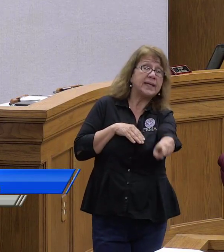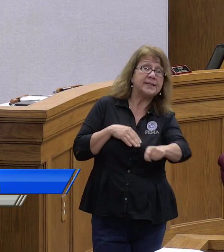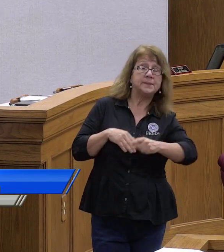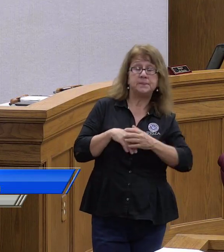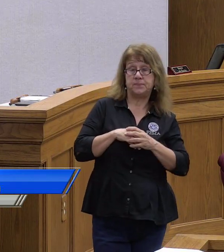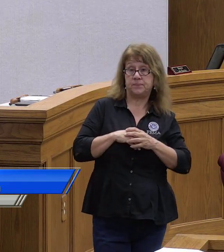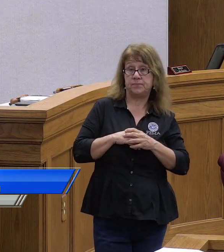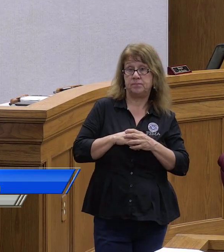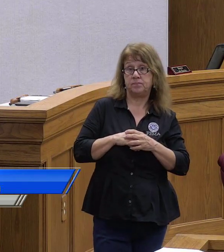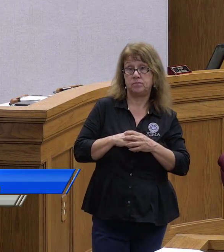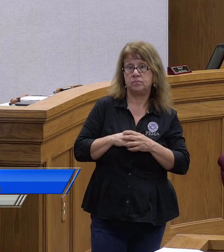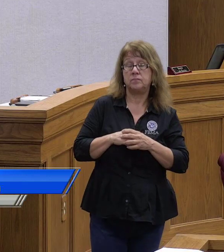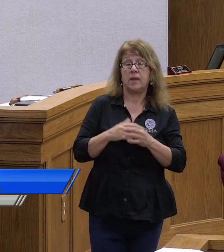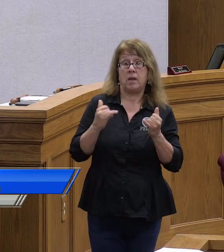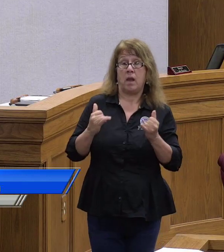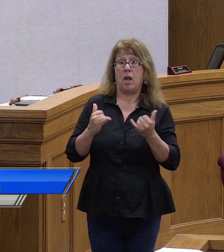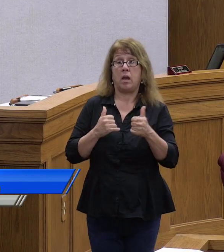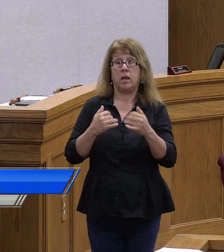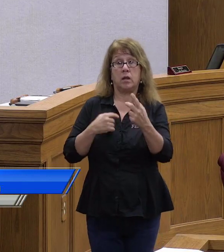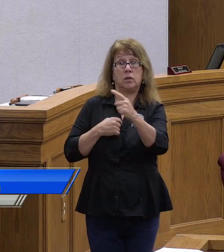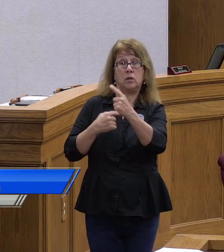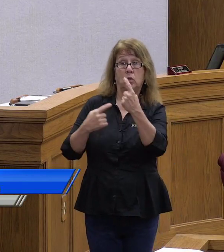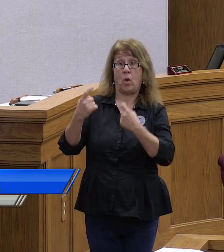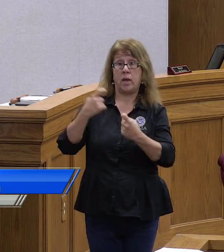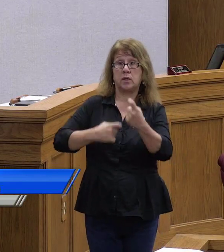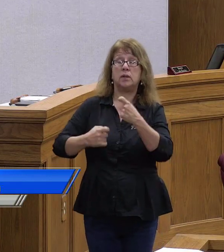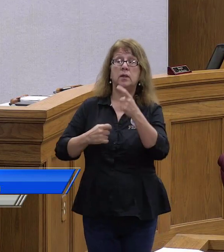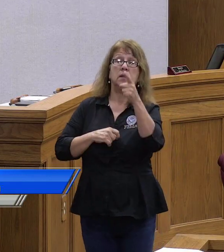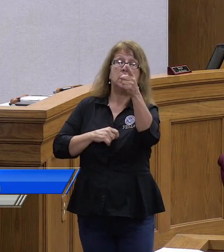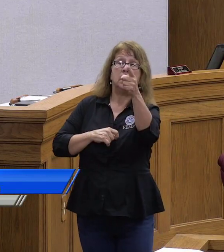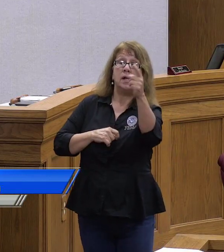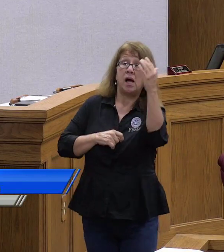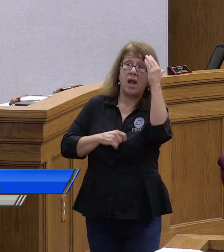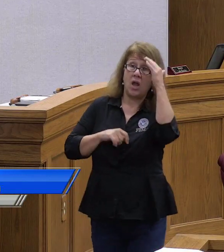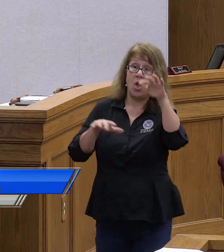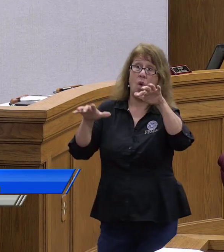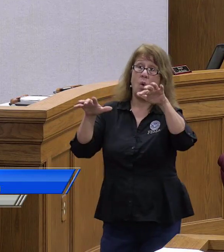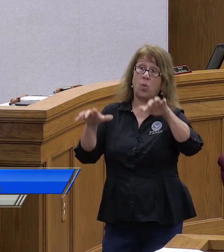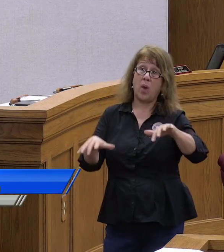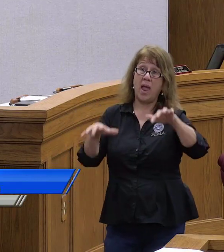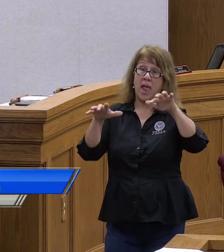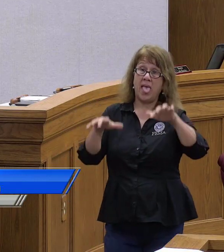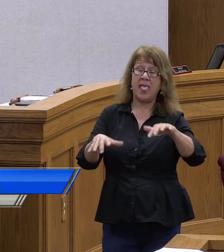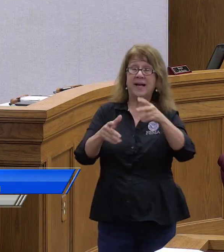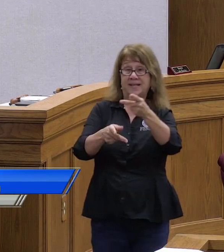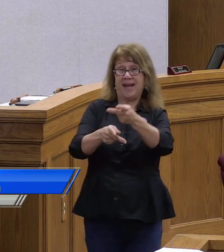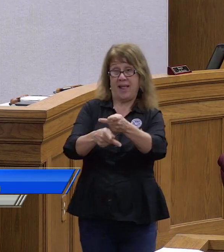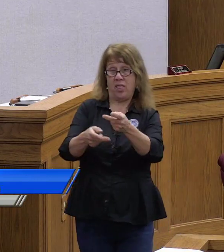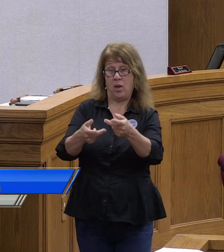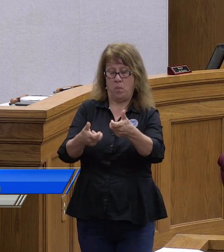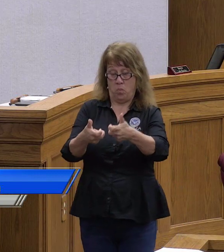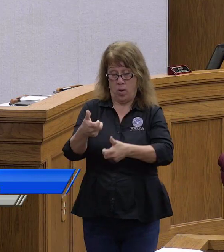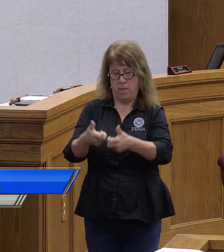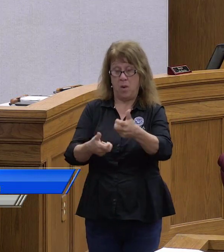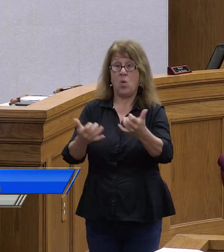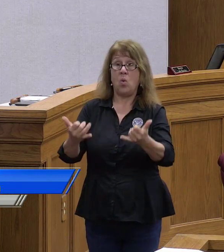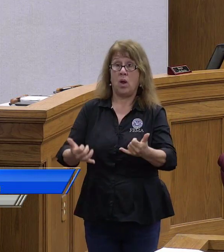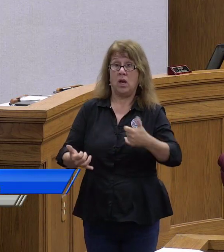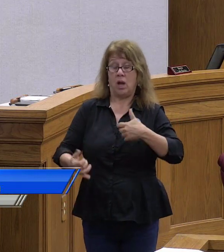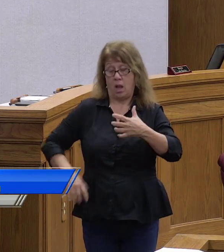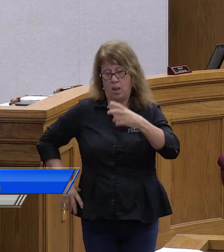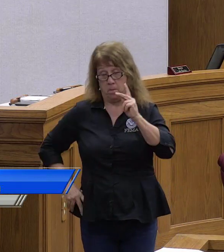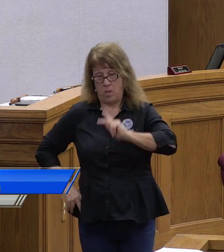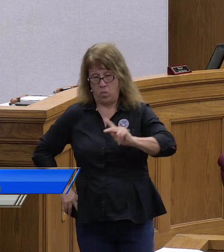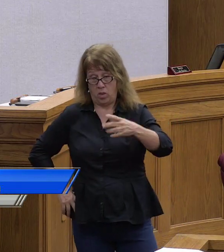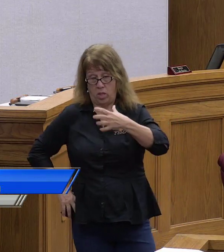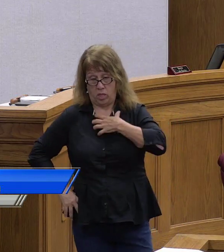that. With that, I'll take any questions. I know the rain is taking care of this problem right now, but we are getting complaints from